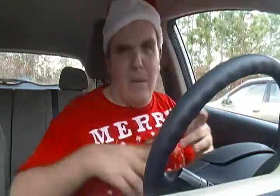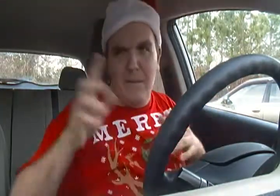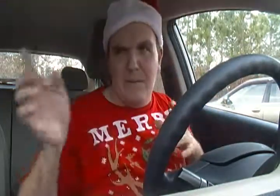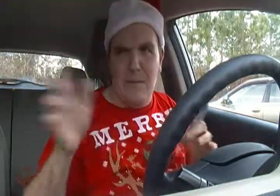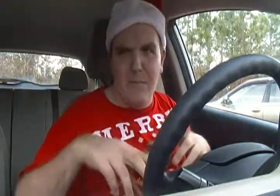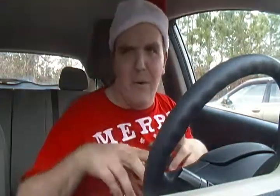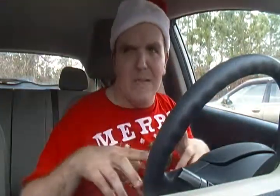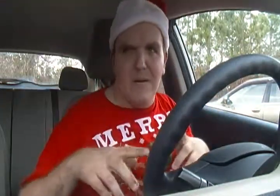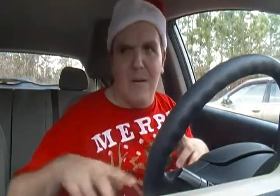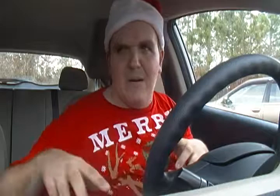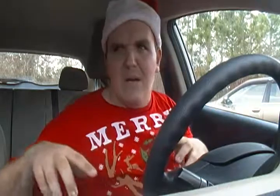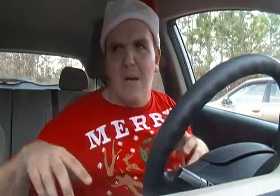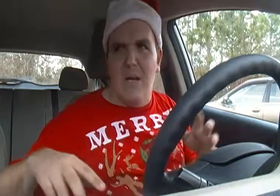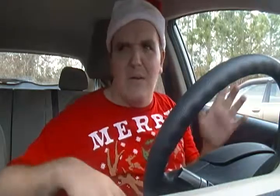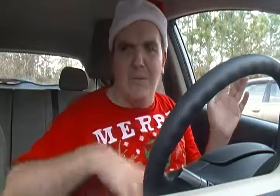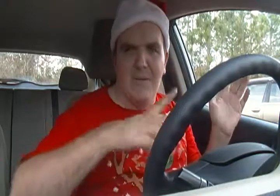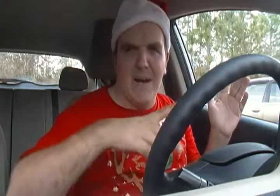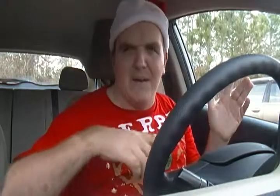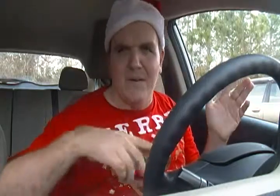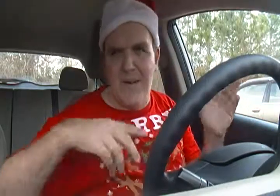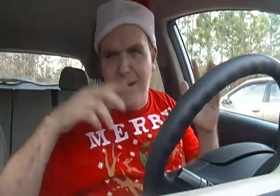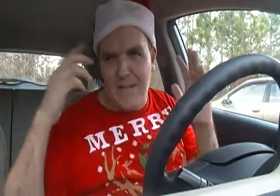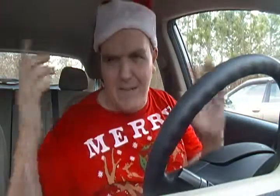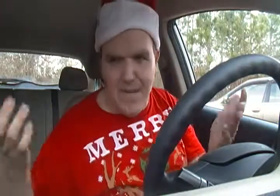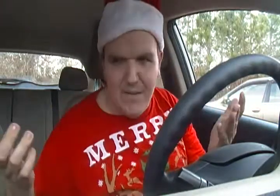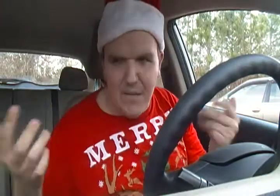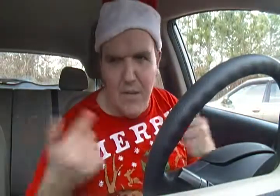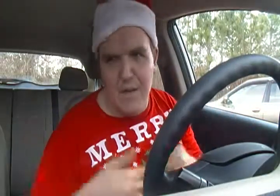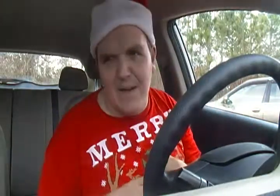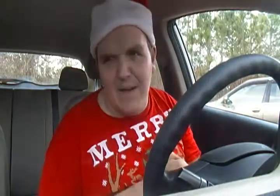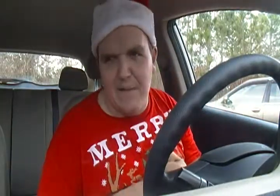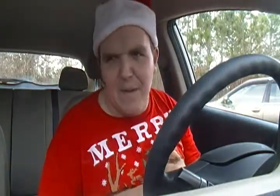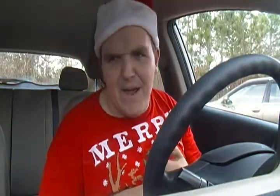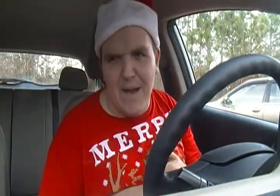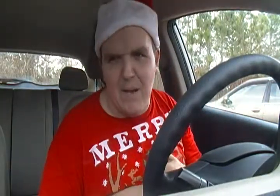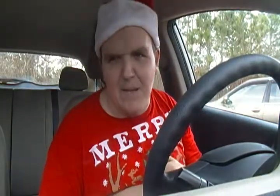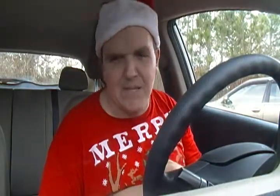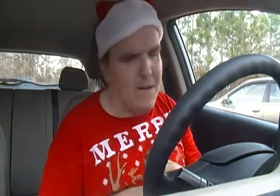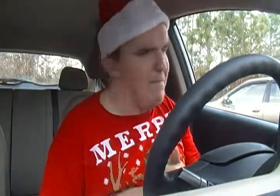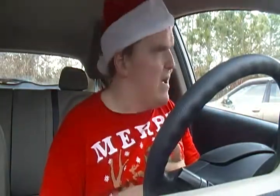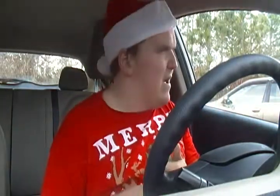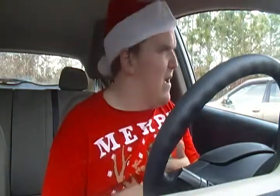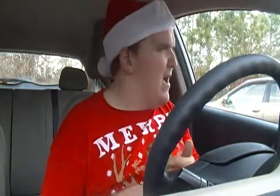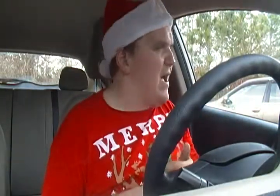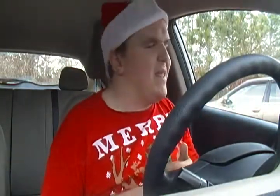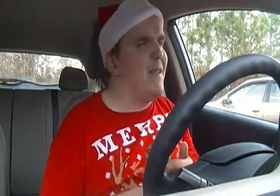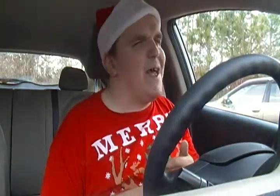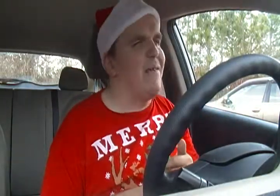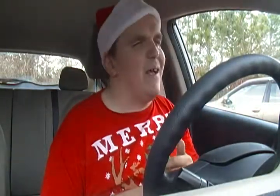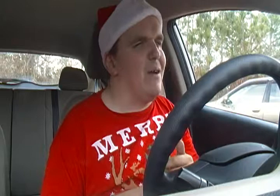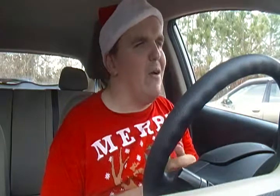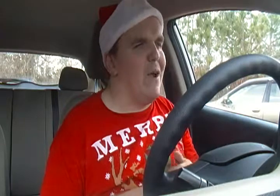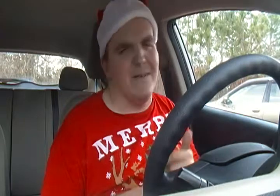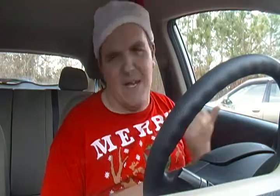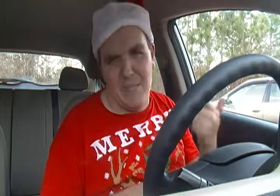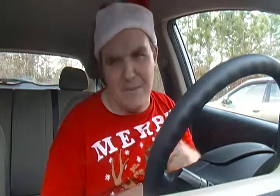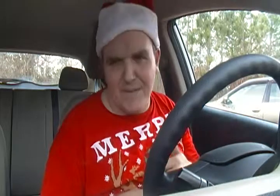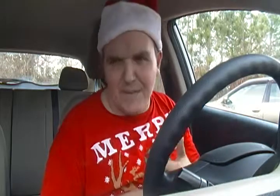the two boys are go up the stairs and get the get in bed and go to sleep and the dad's like okay let's get the presents